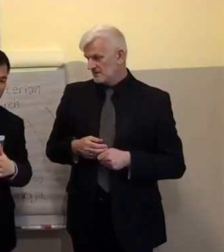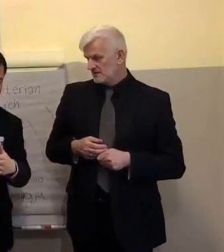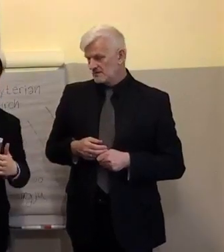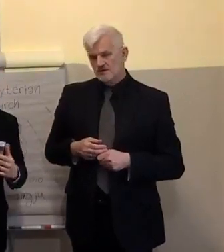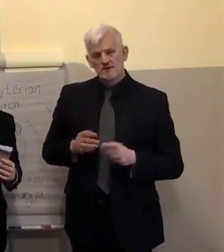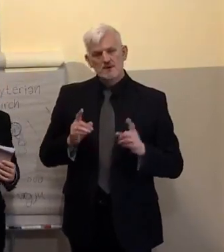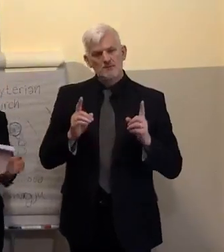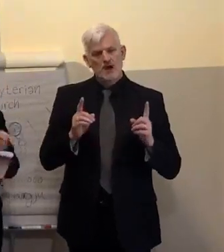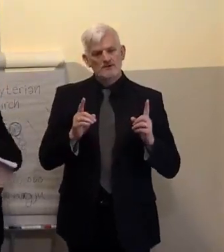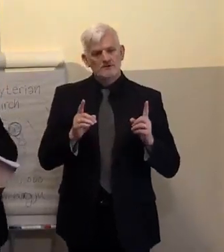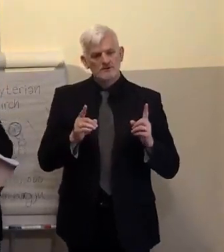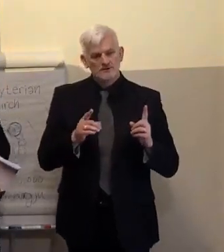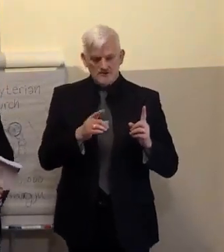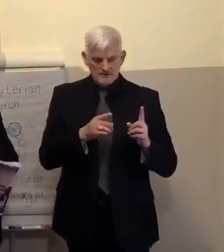it.